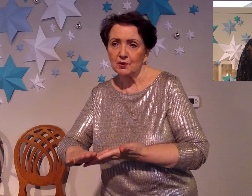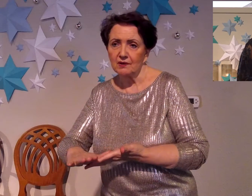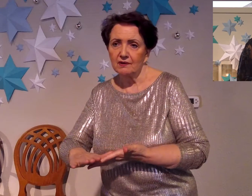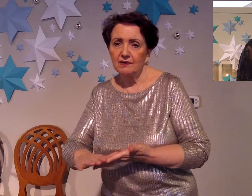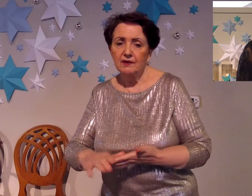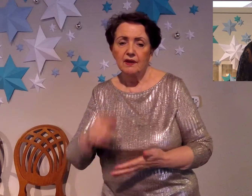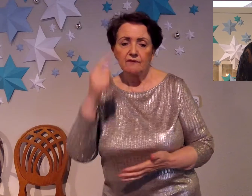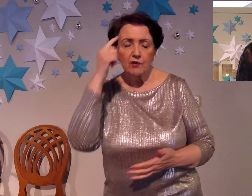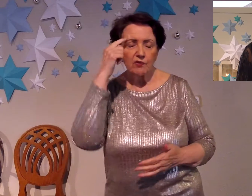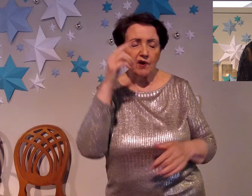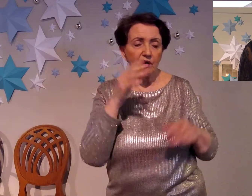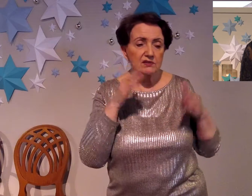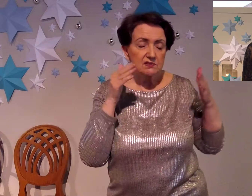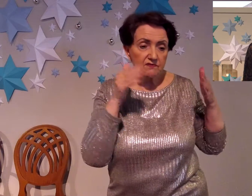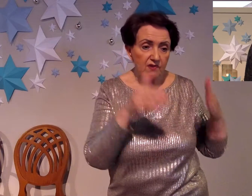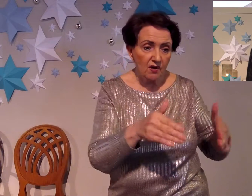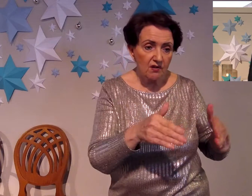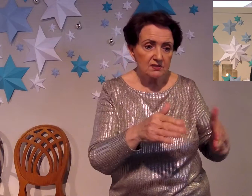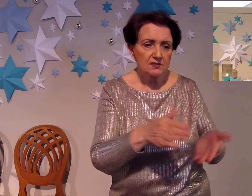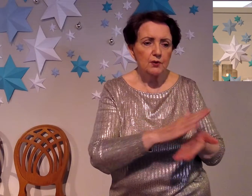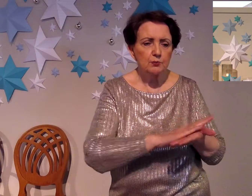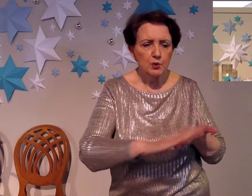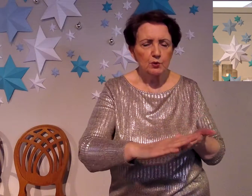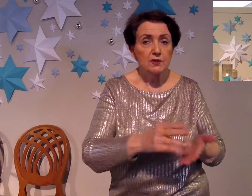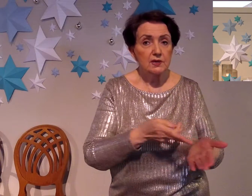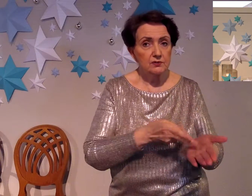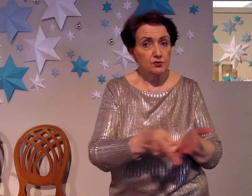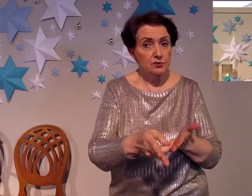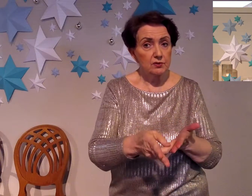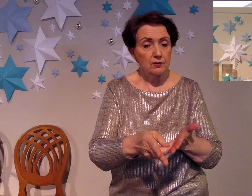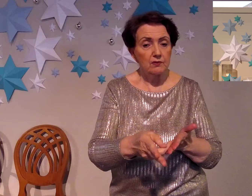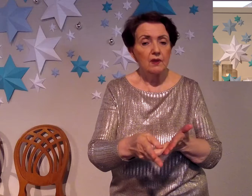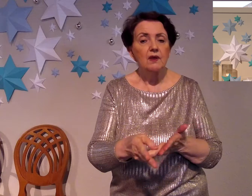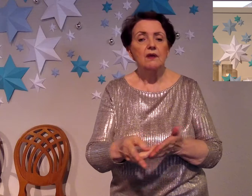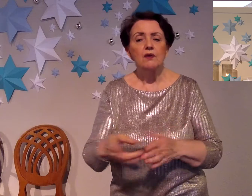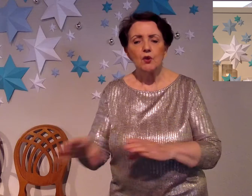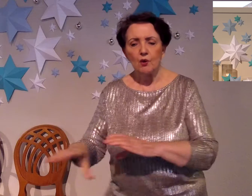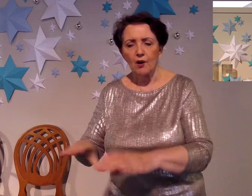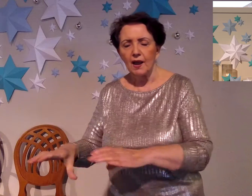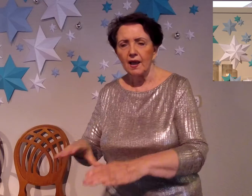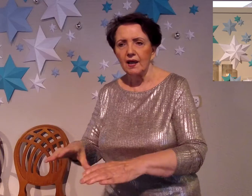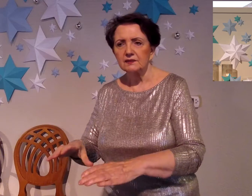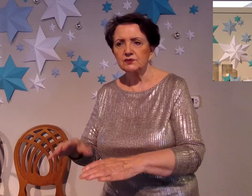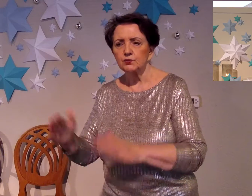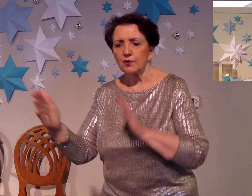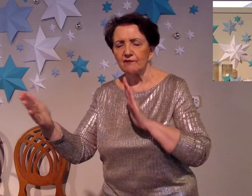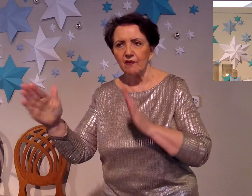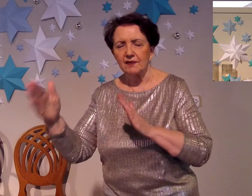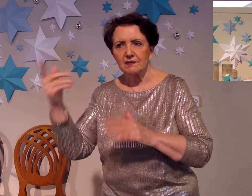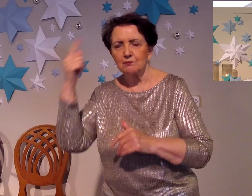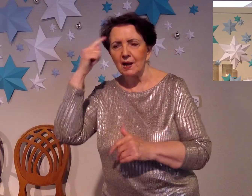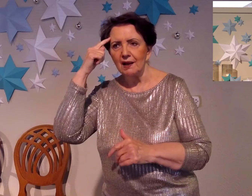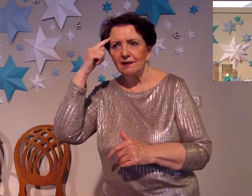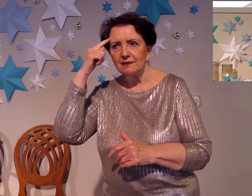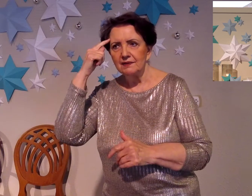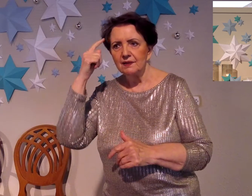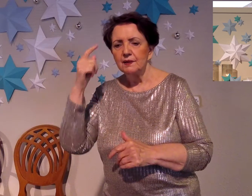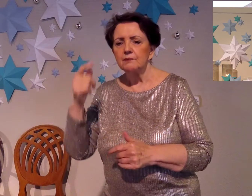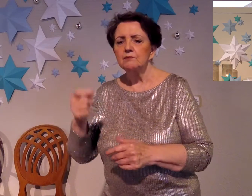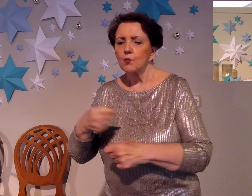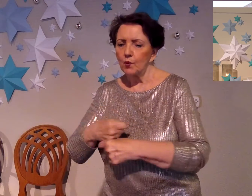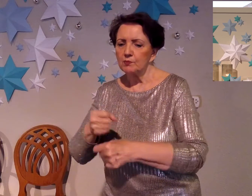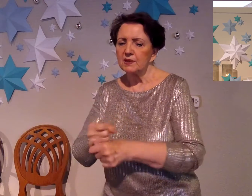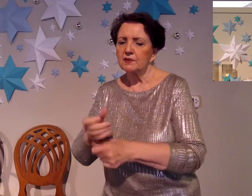purity and truth, then their acts, reflecting the mind, will make them pure